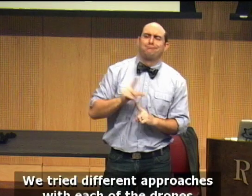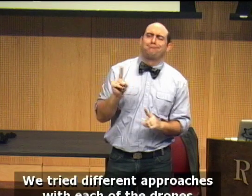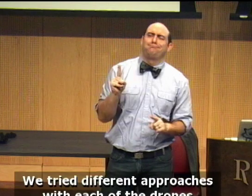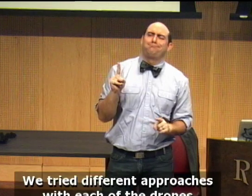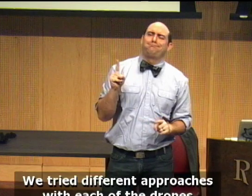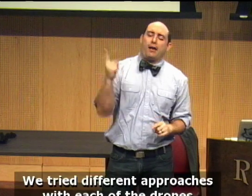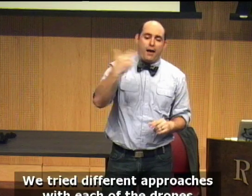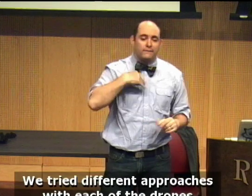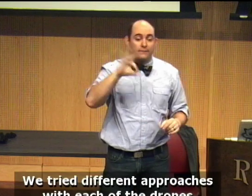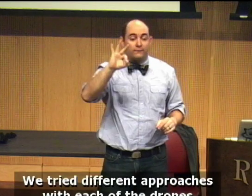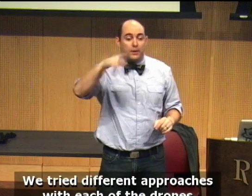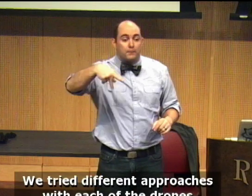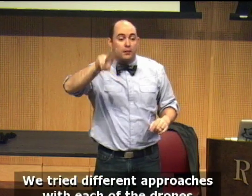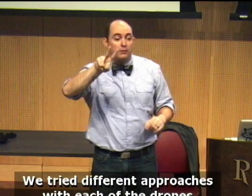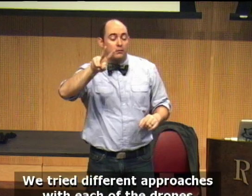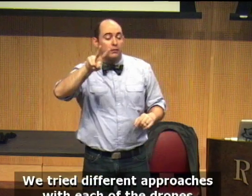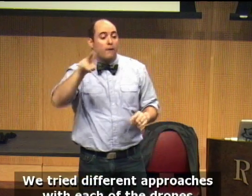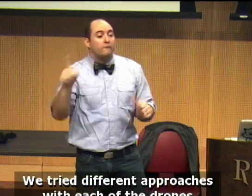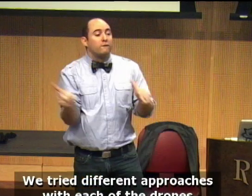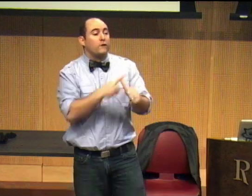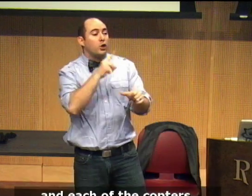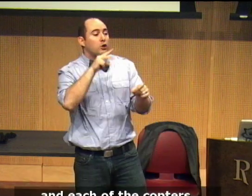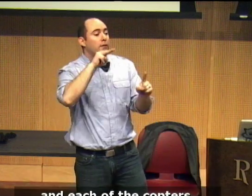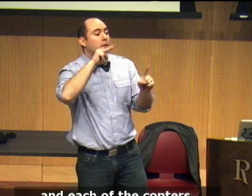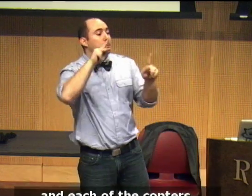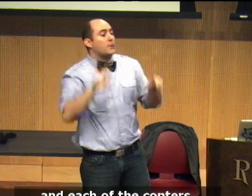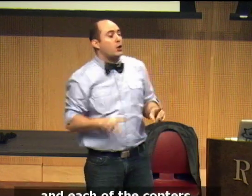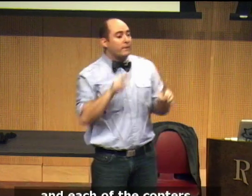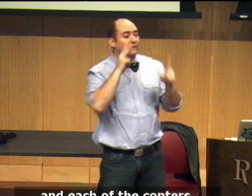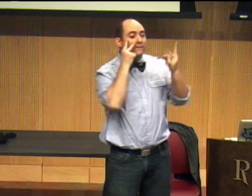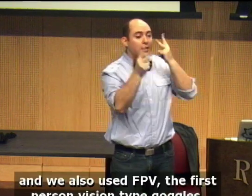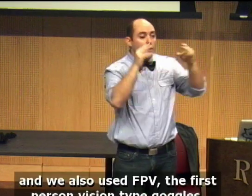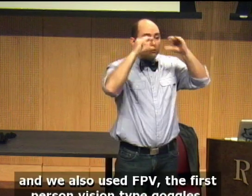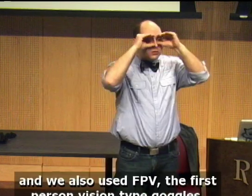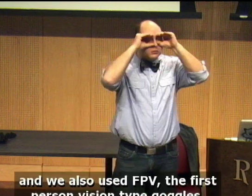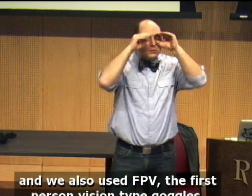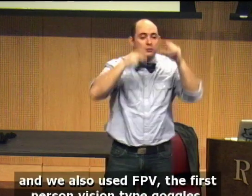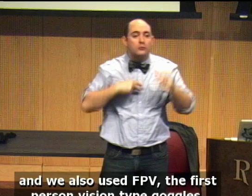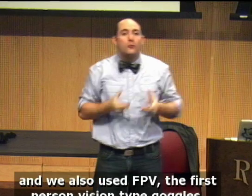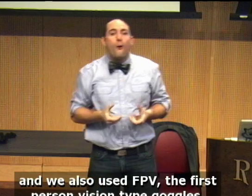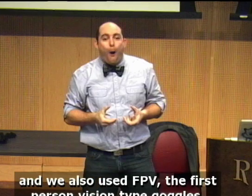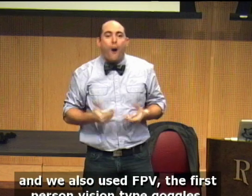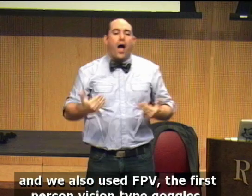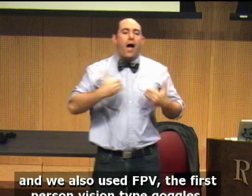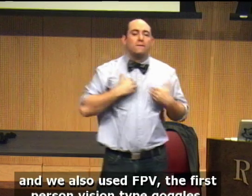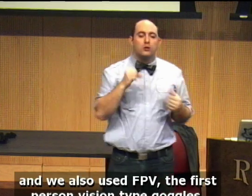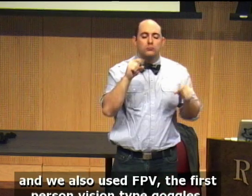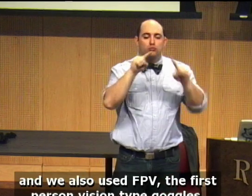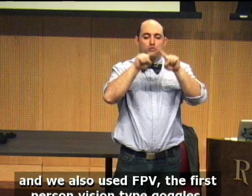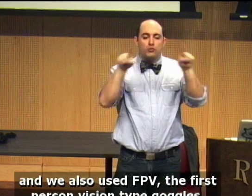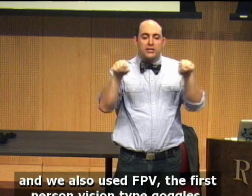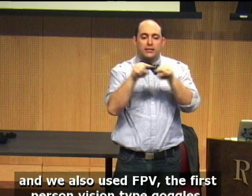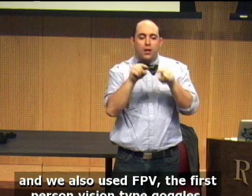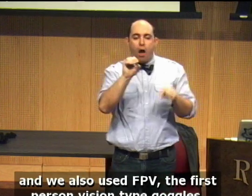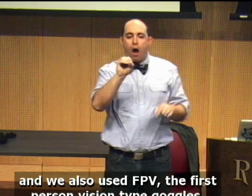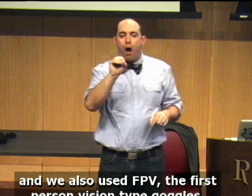tried different approaches with each of the drones and each of the copters, and we also used FPV, the first person vision